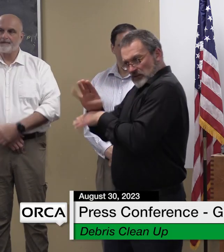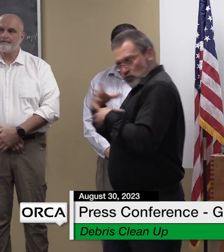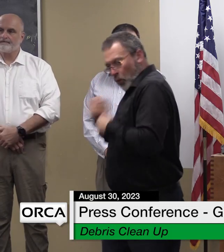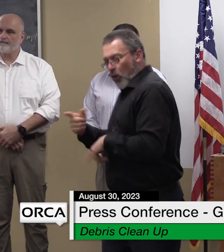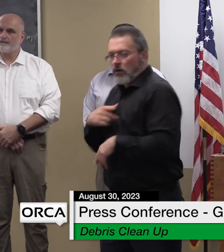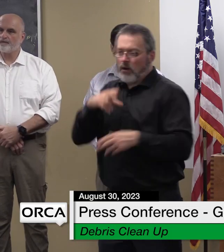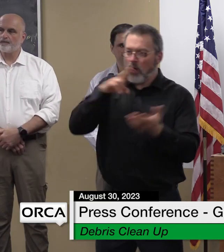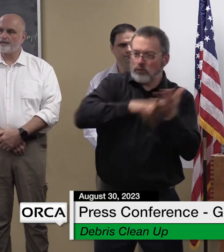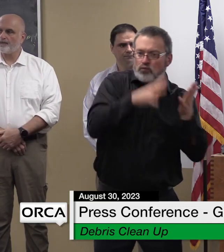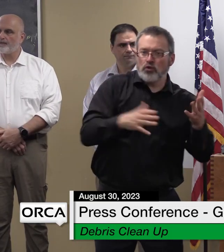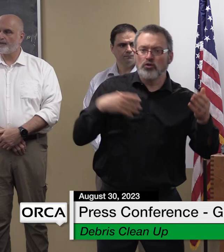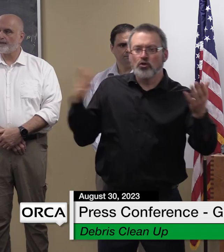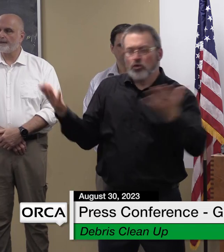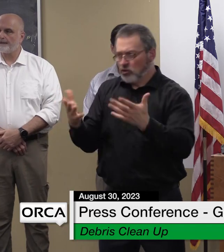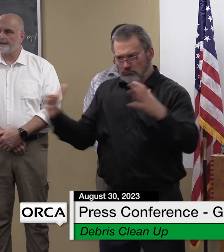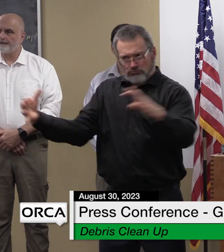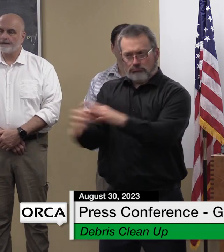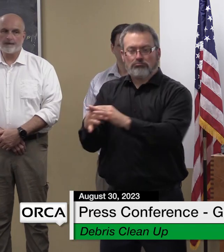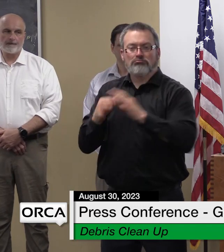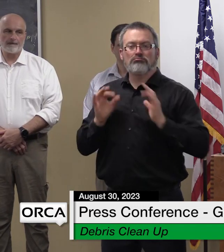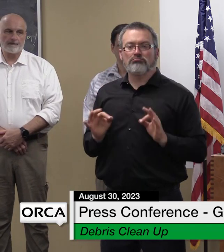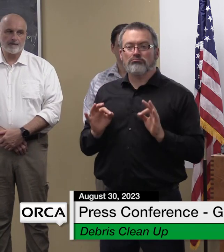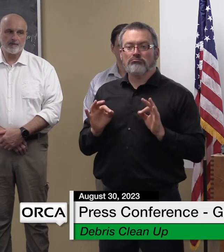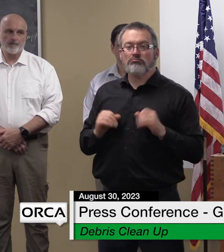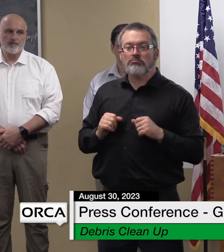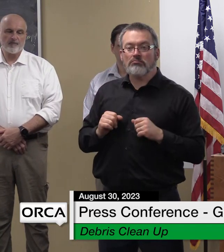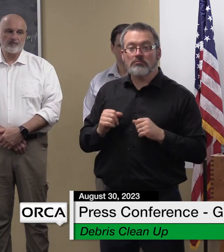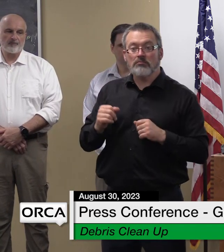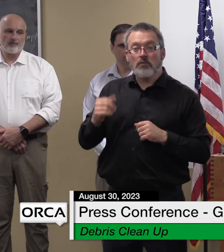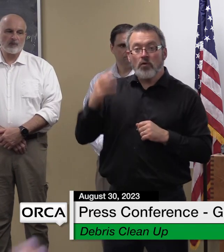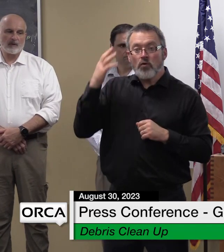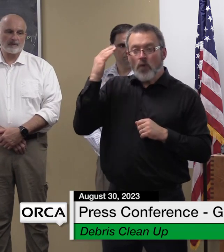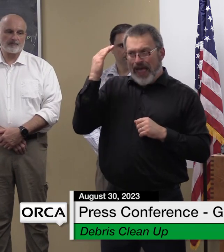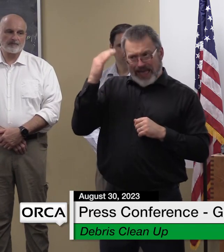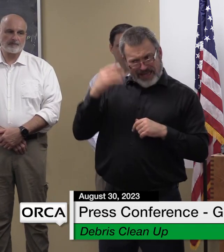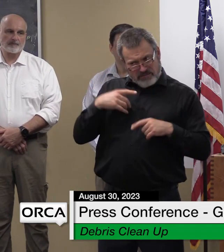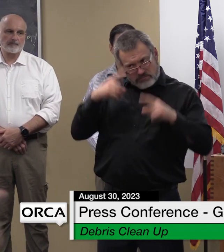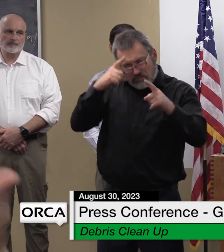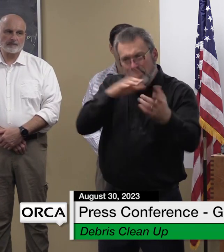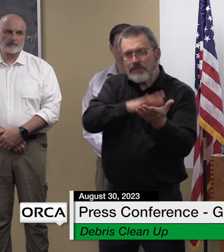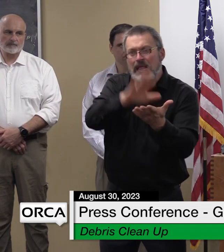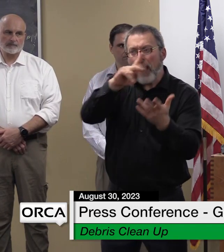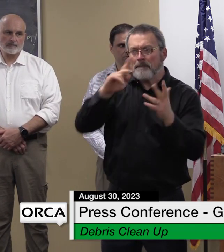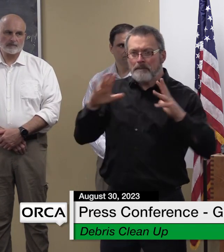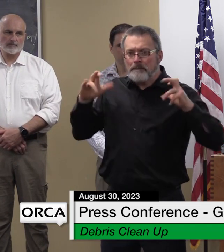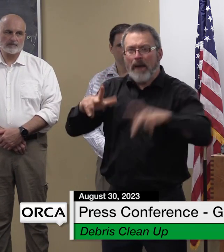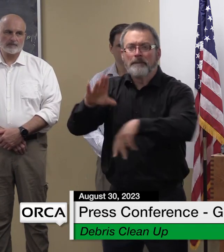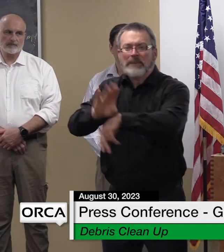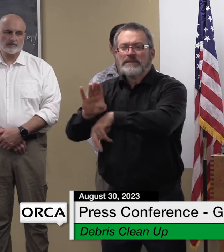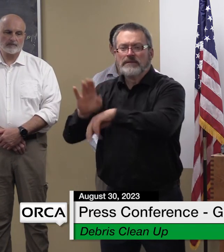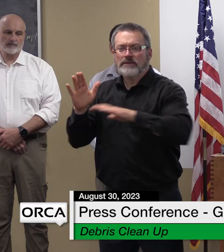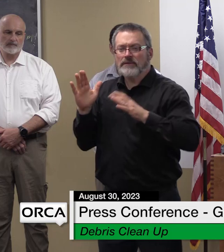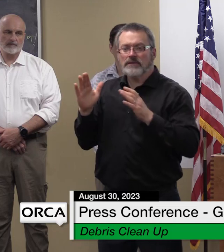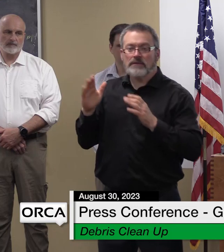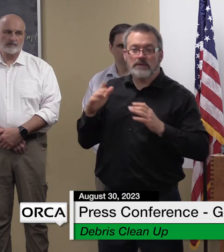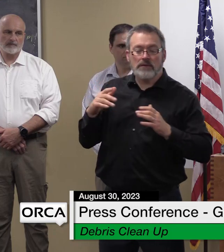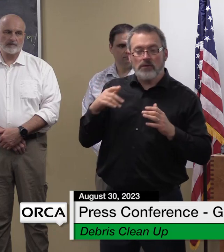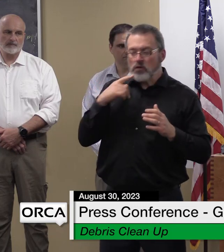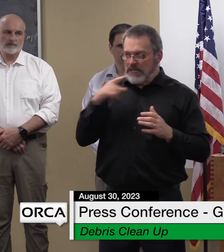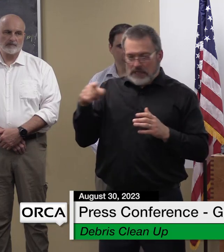program, likely due to the fact that they are so involved in the cleanup process. So we are doubling down on our